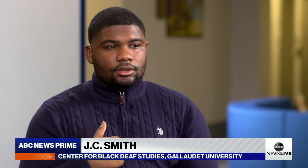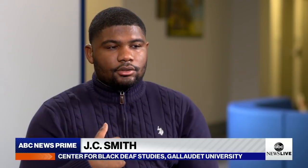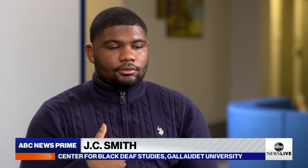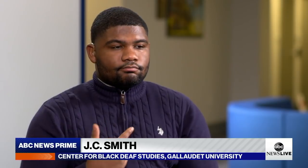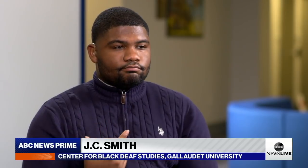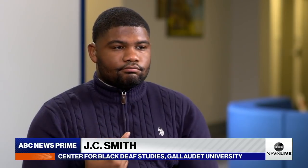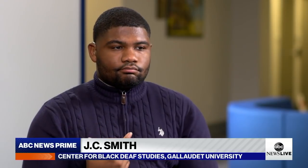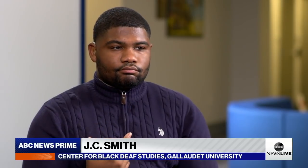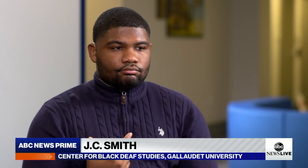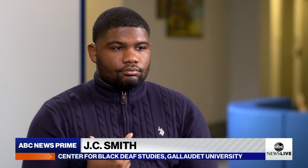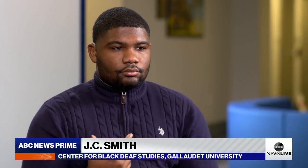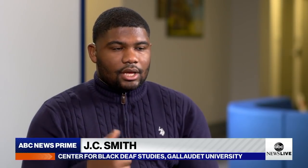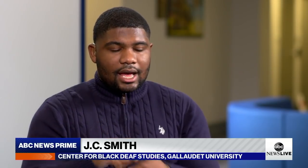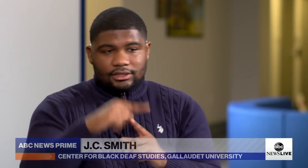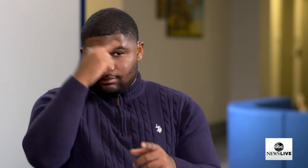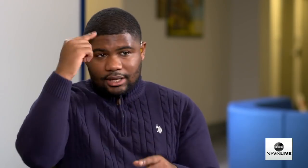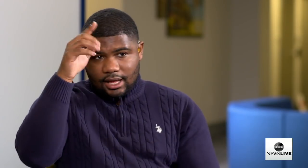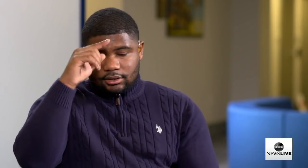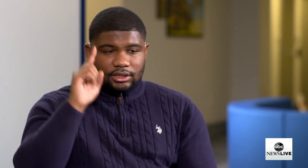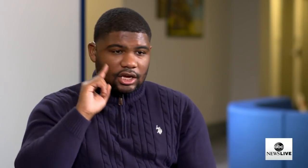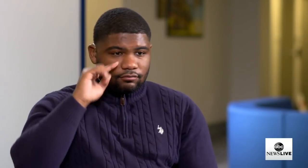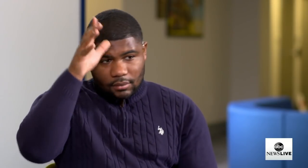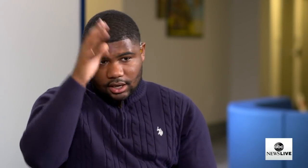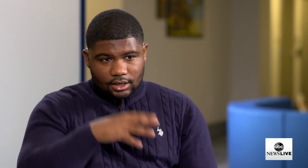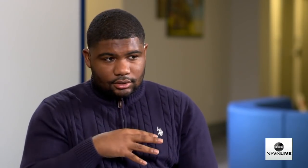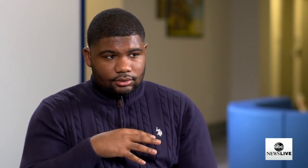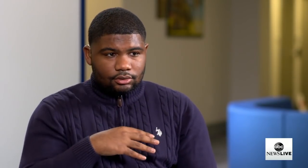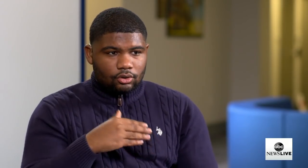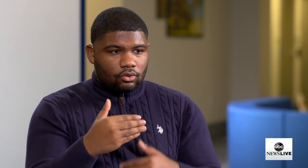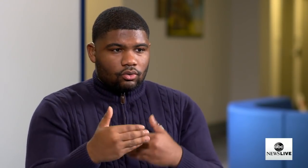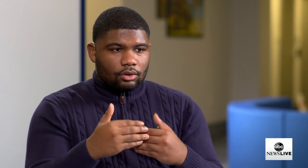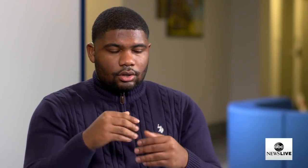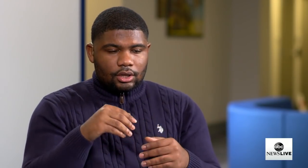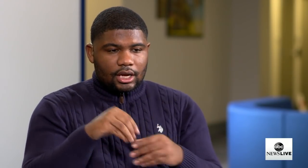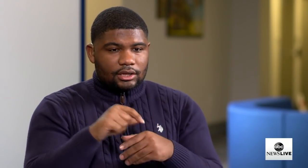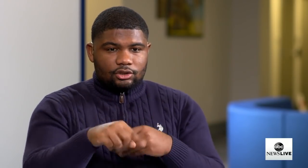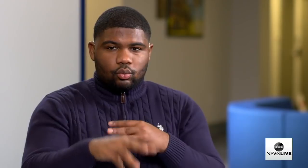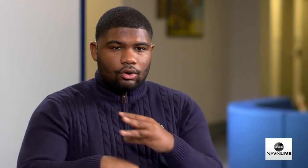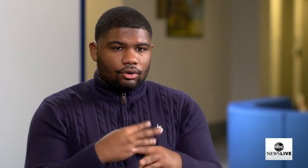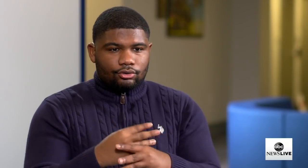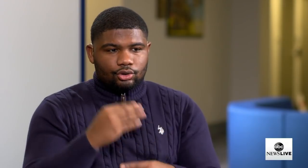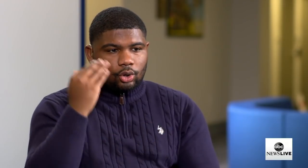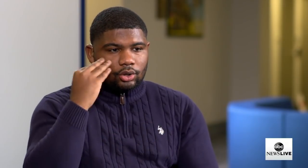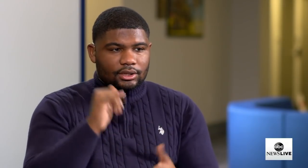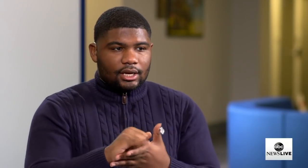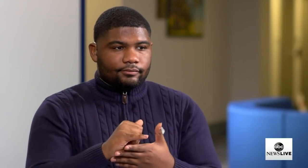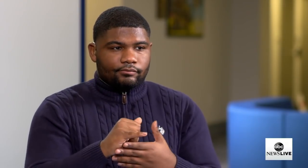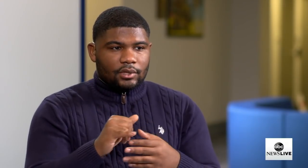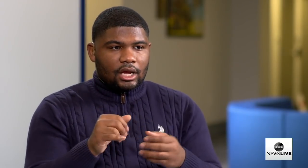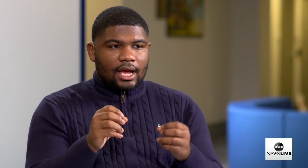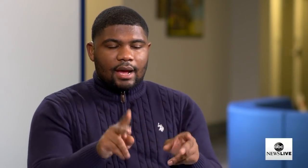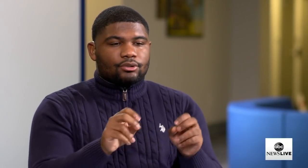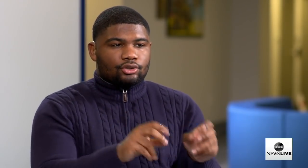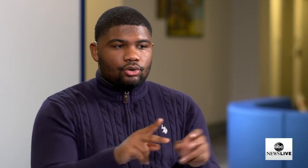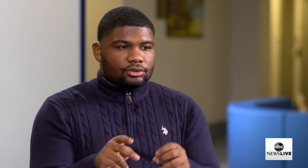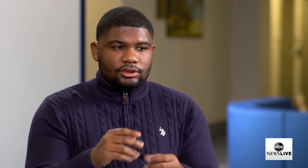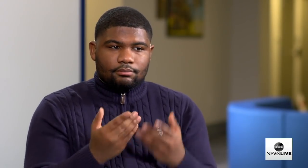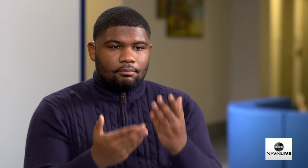inspired me as a Black deaf man living in this world, knowing that